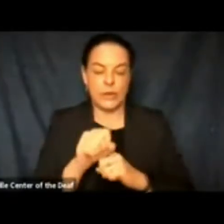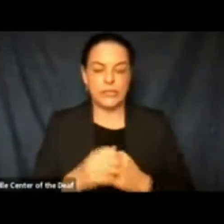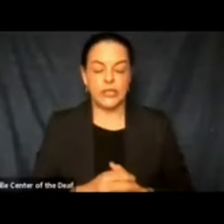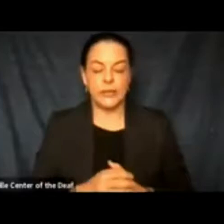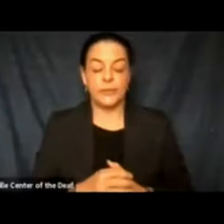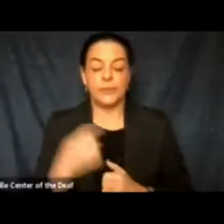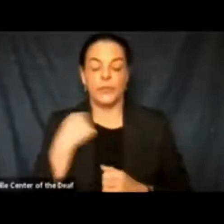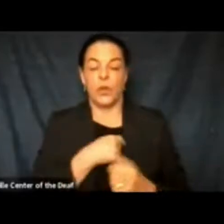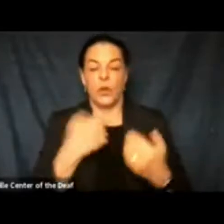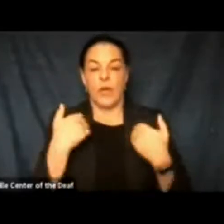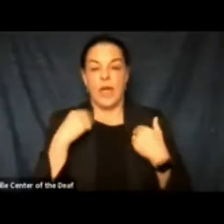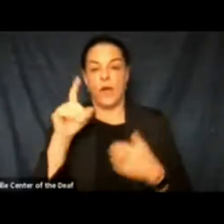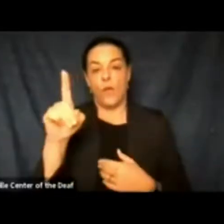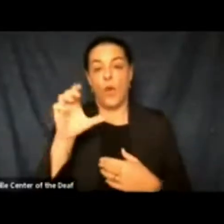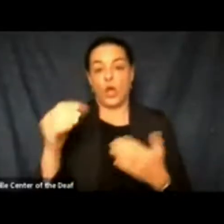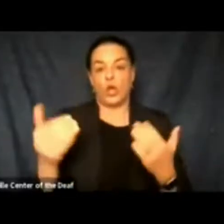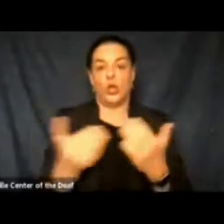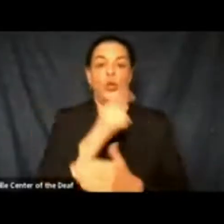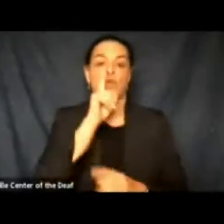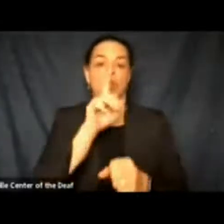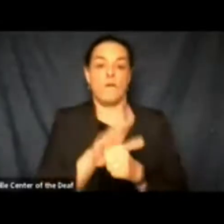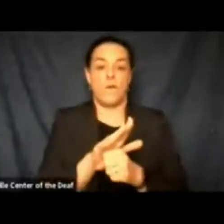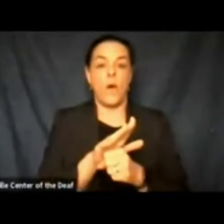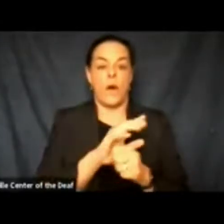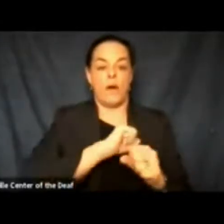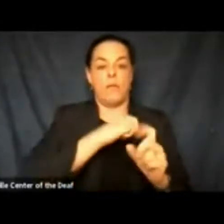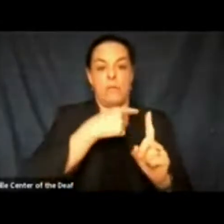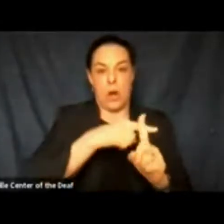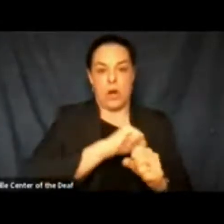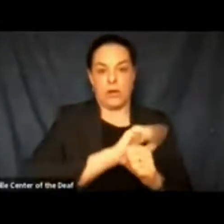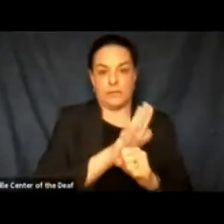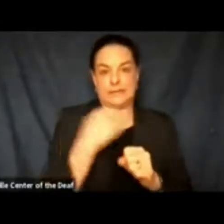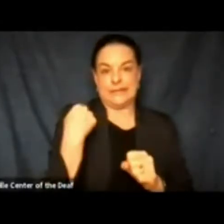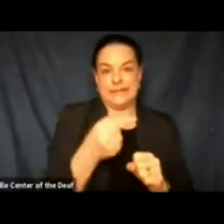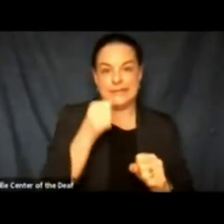We have 100 new confirmed cases since yesterday's report.